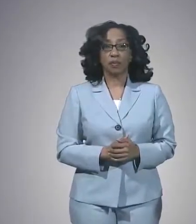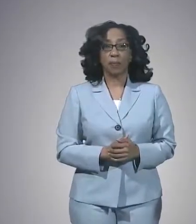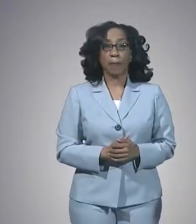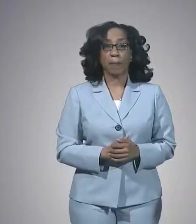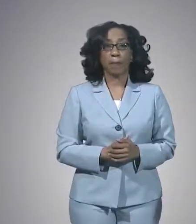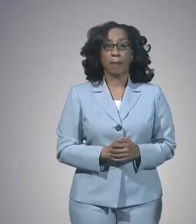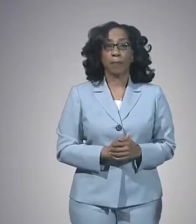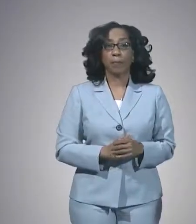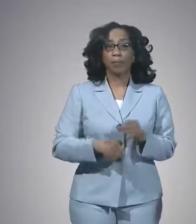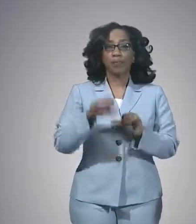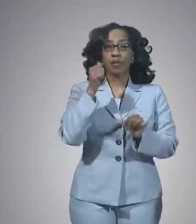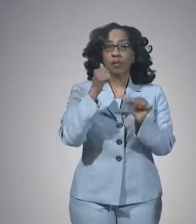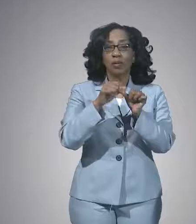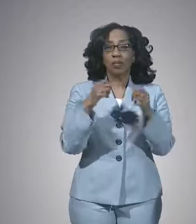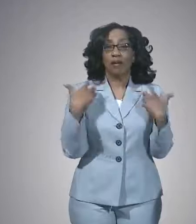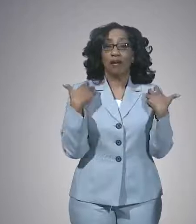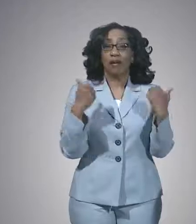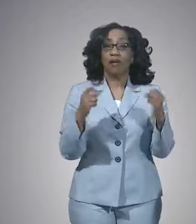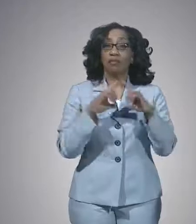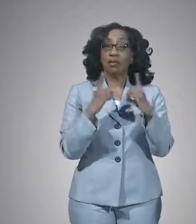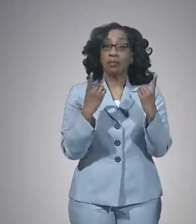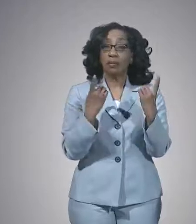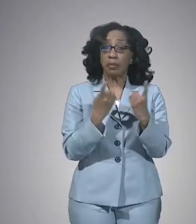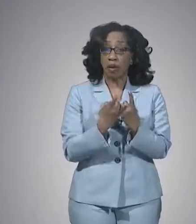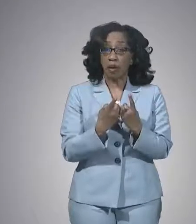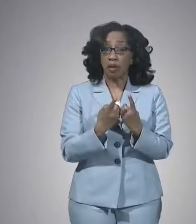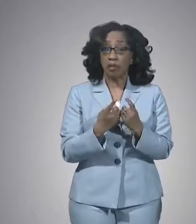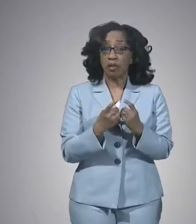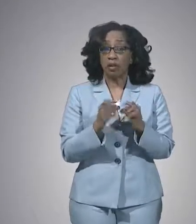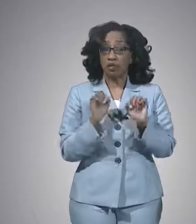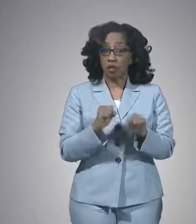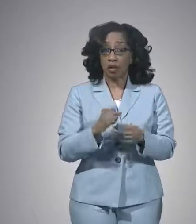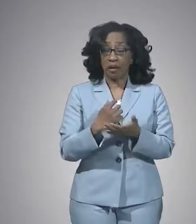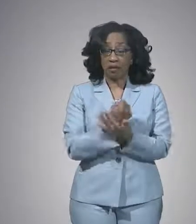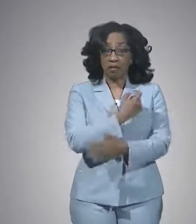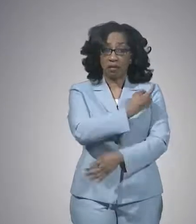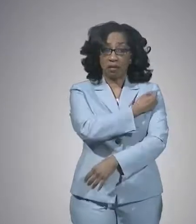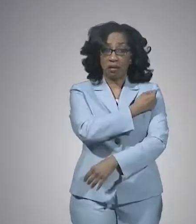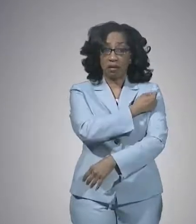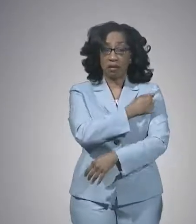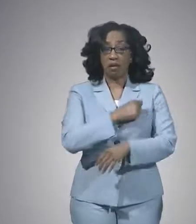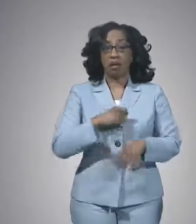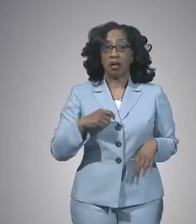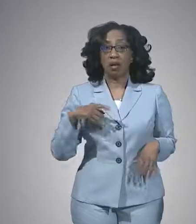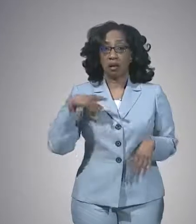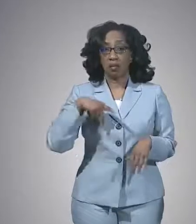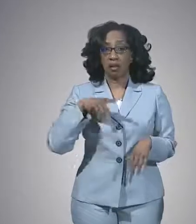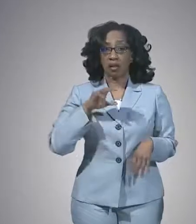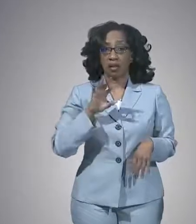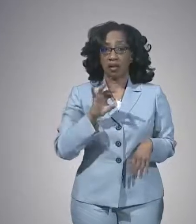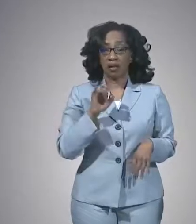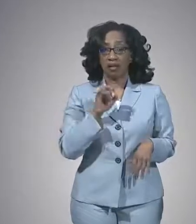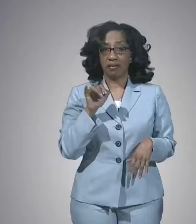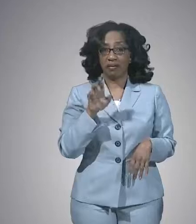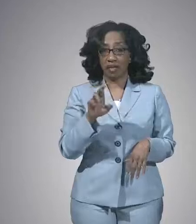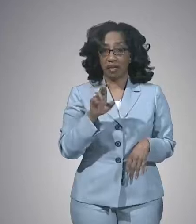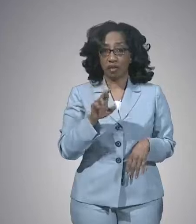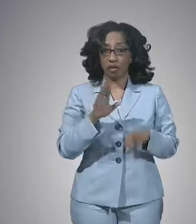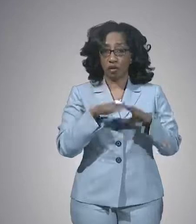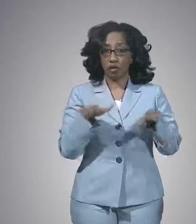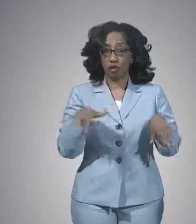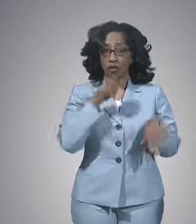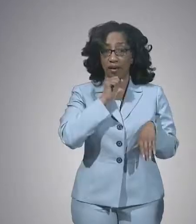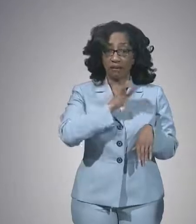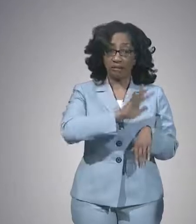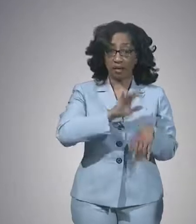Remember that the health department is offering the pediatric Pfizer COVID-19 vaccination for children ages 5 to 11